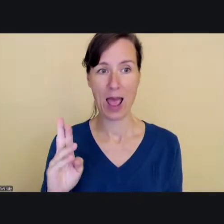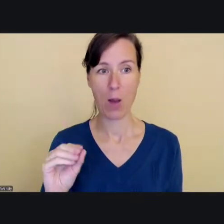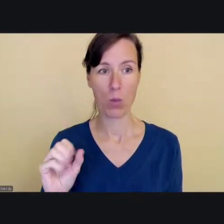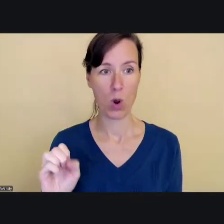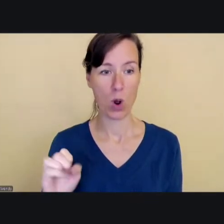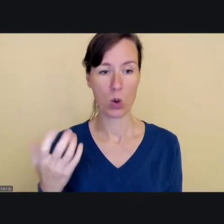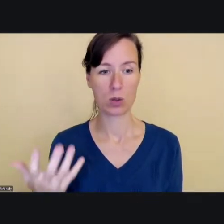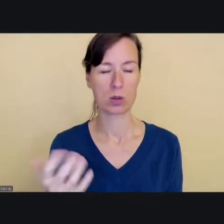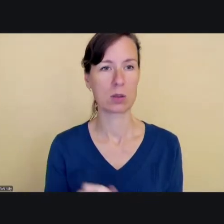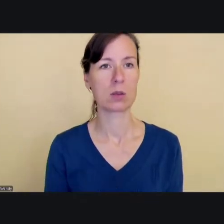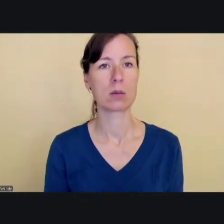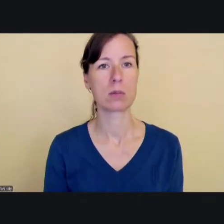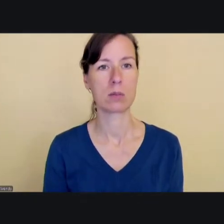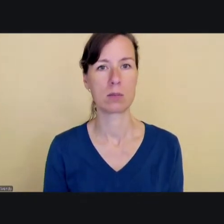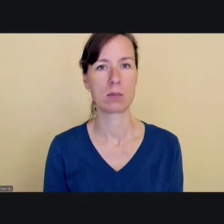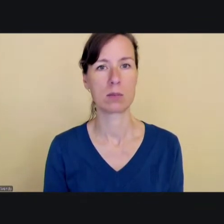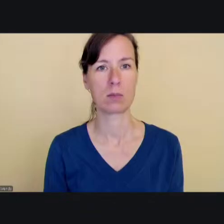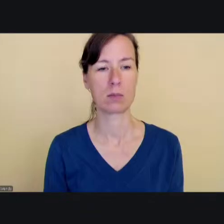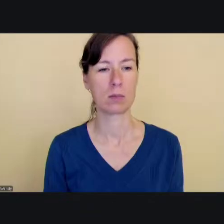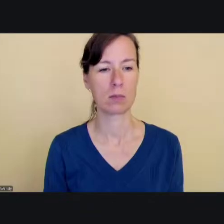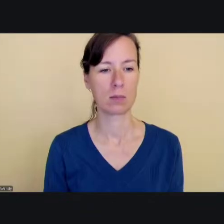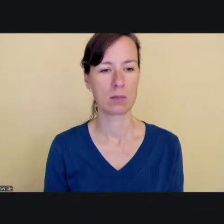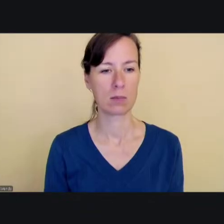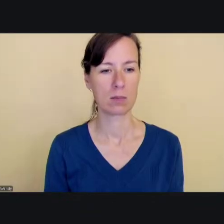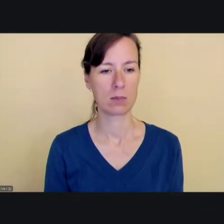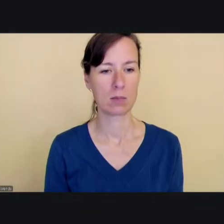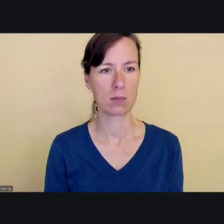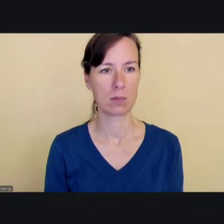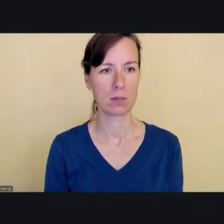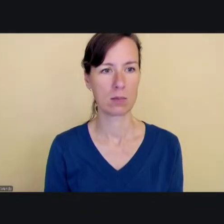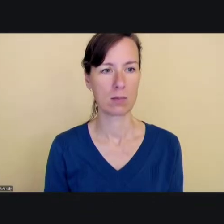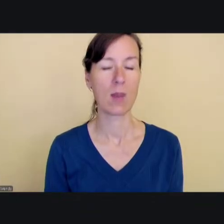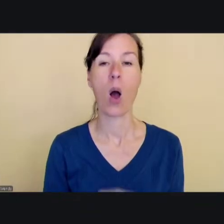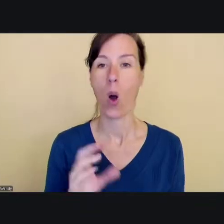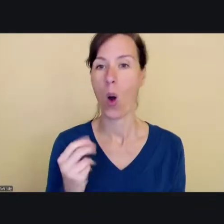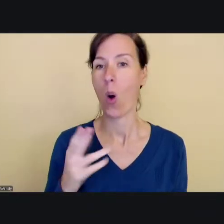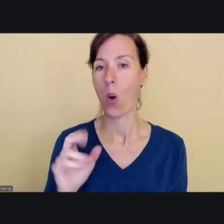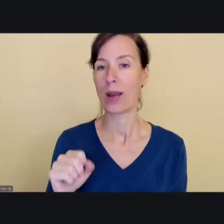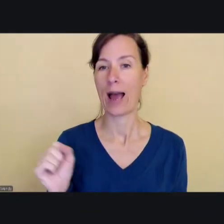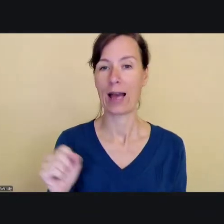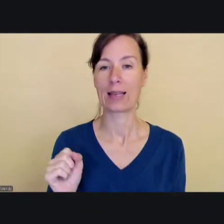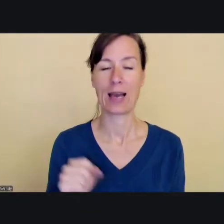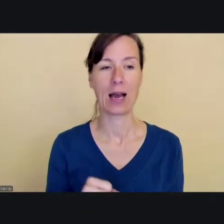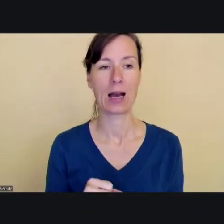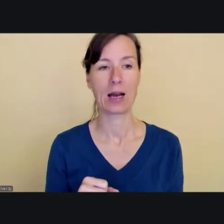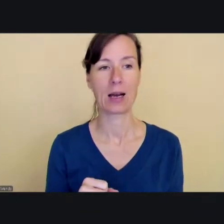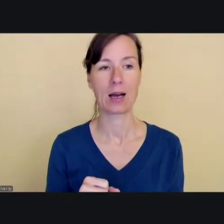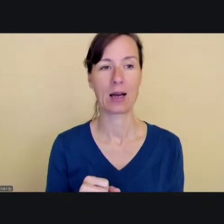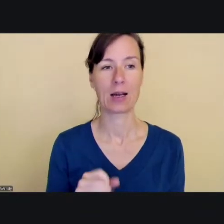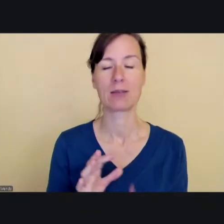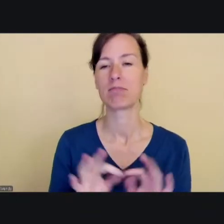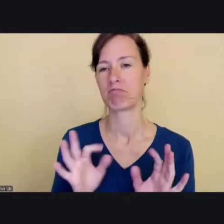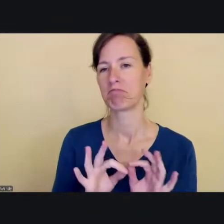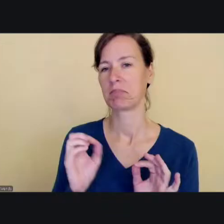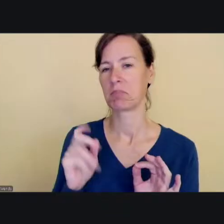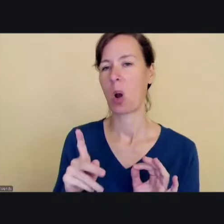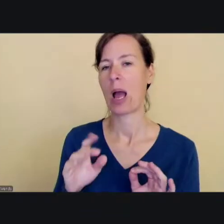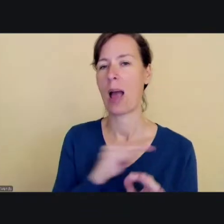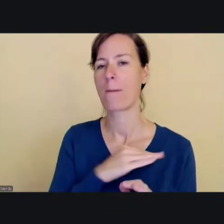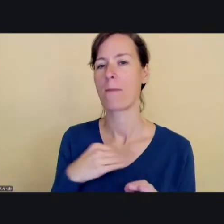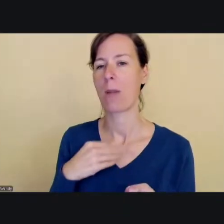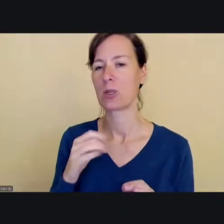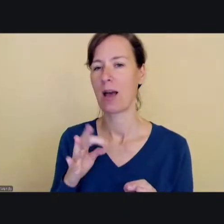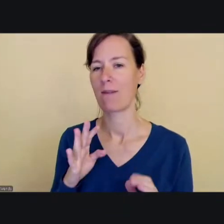Oh, well, yeah, I can do that. All right. So yes, members of the community are